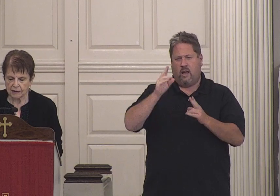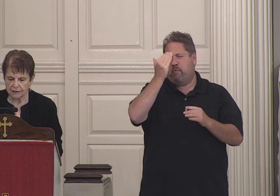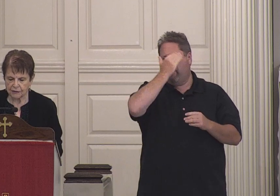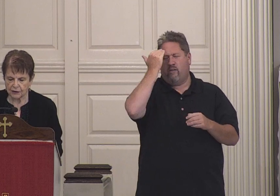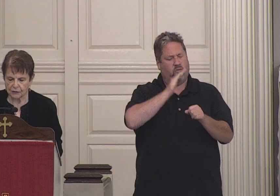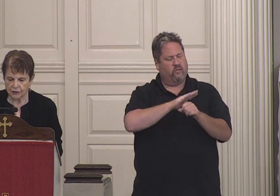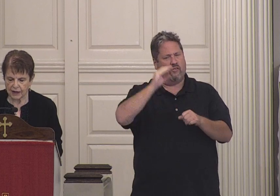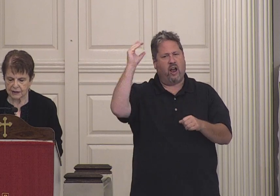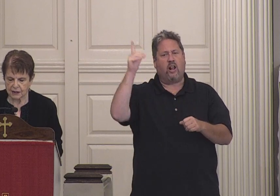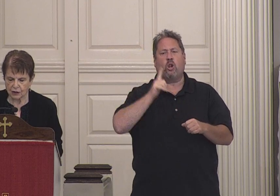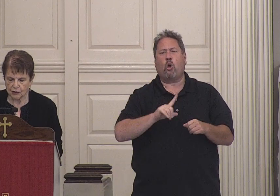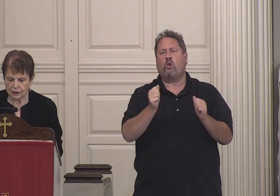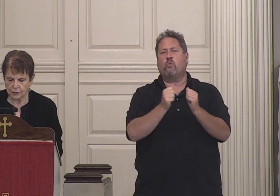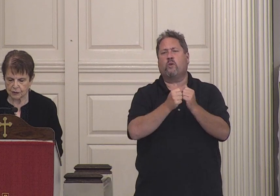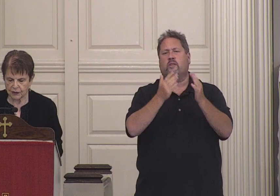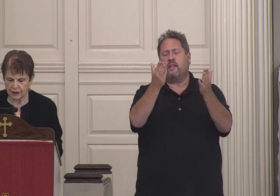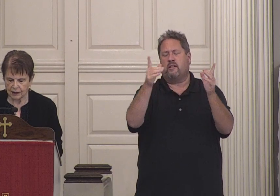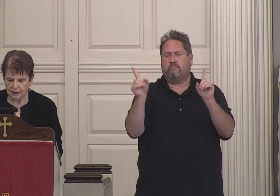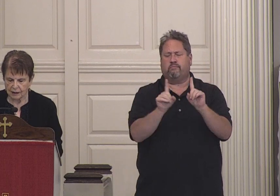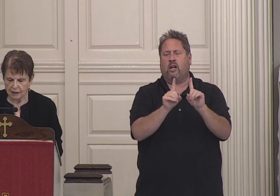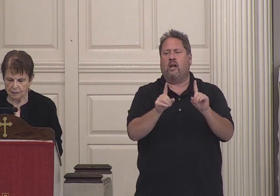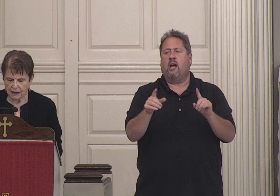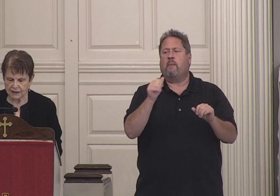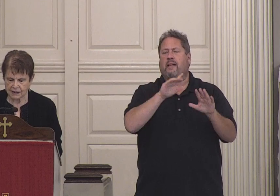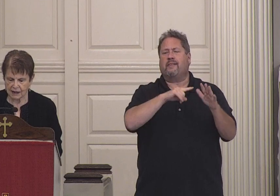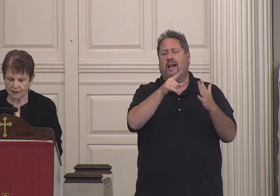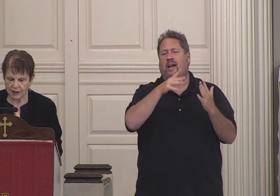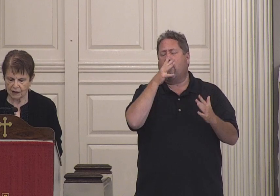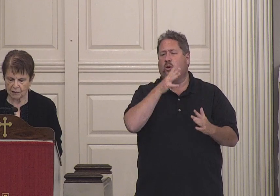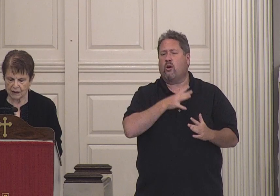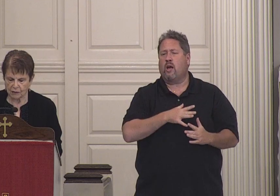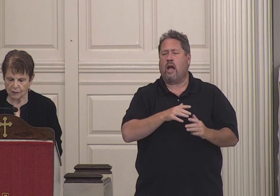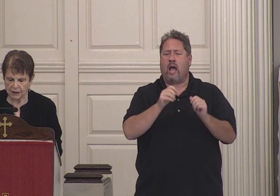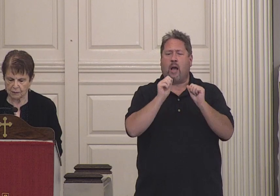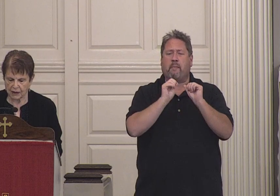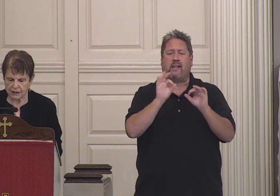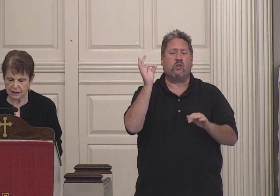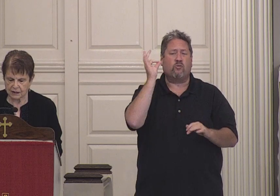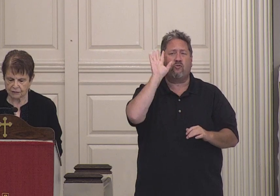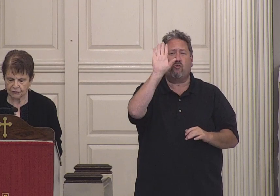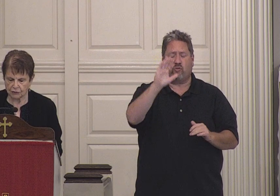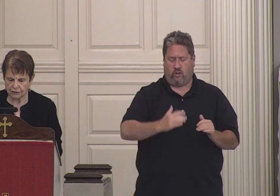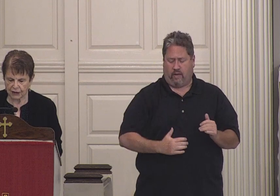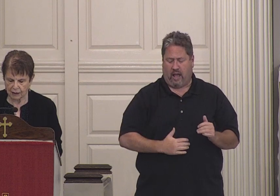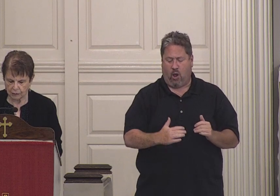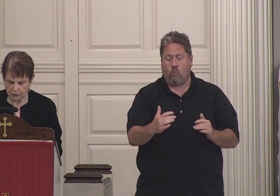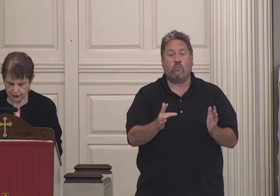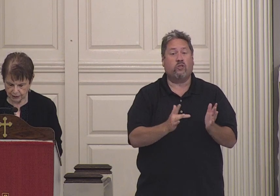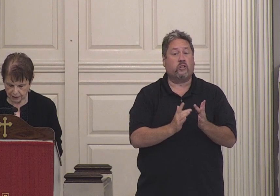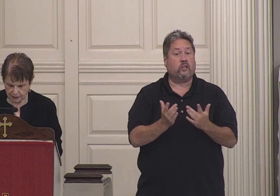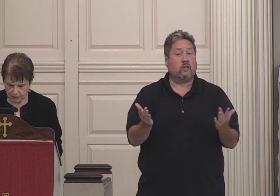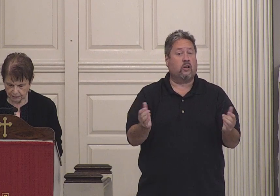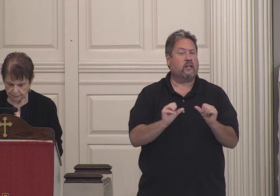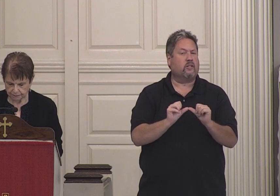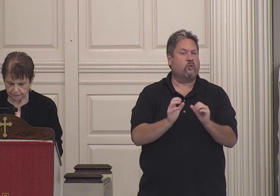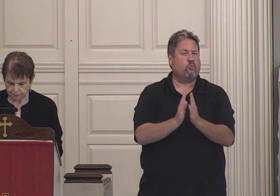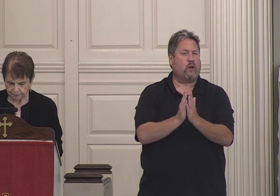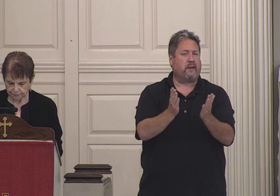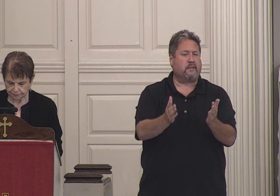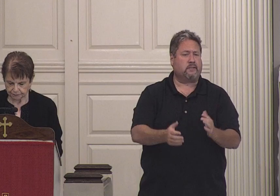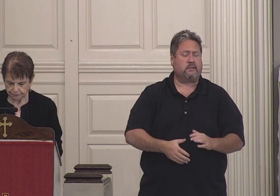Hail Mary, full of grace, the Lord is with thee. Blessed art thou among women, and blessed is the fruit of thy womb, Jesus.